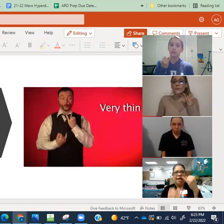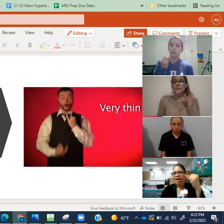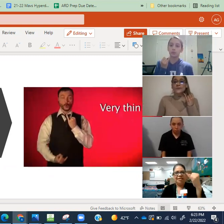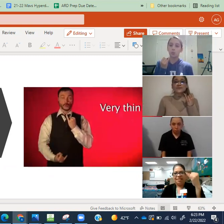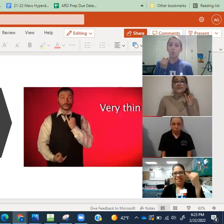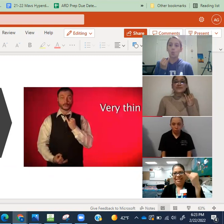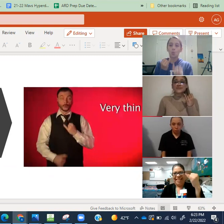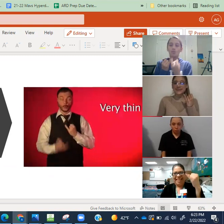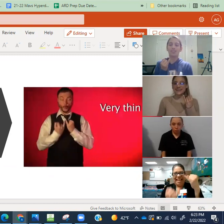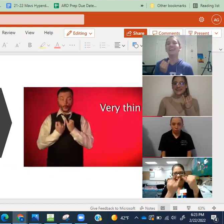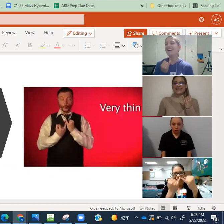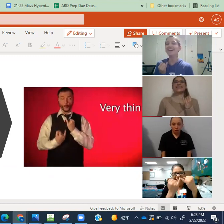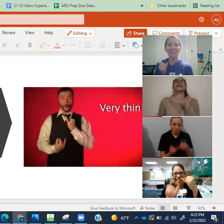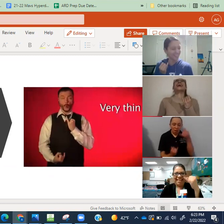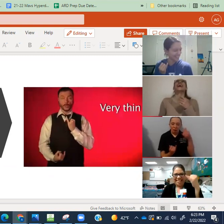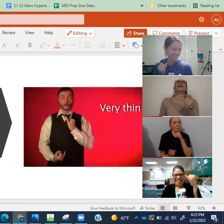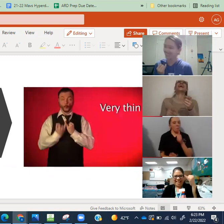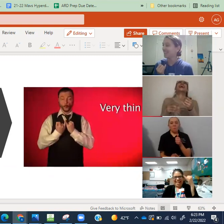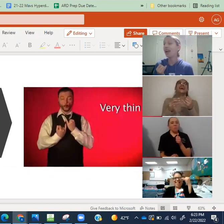Thin, I'm not.